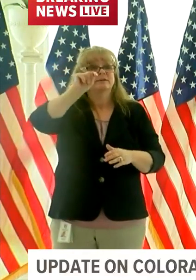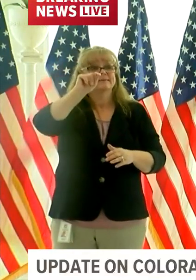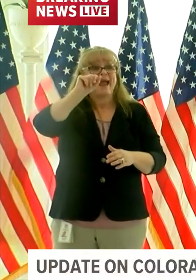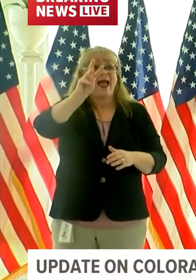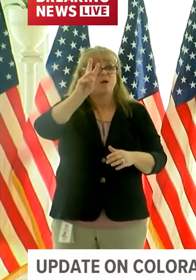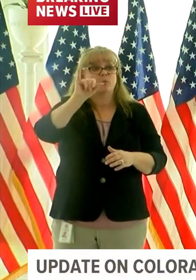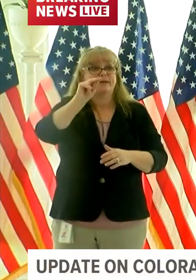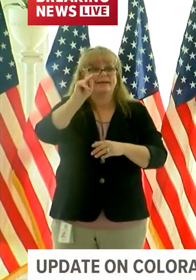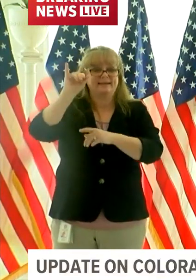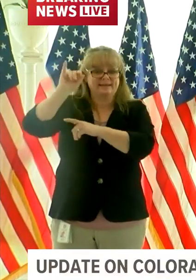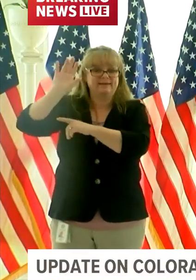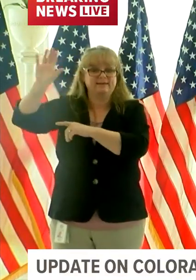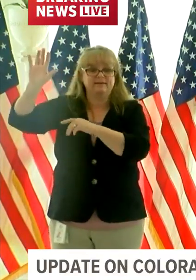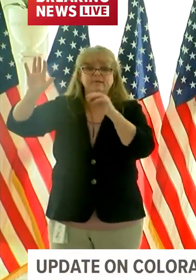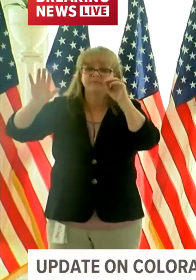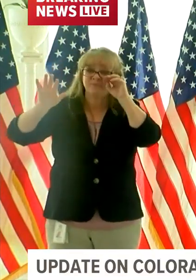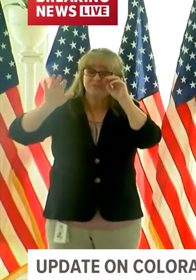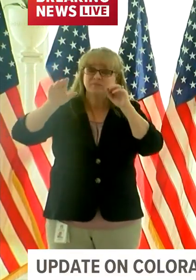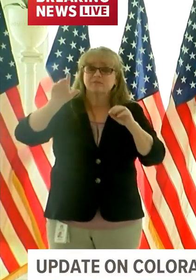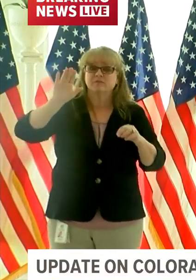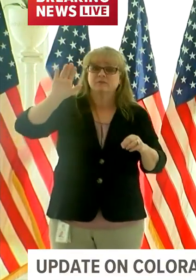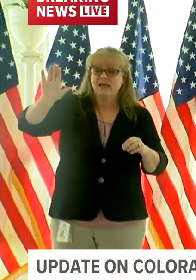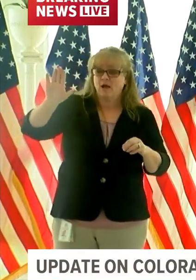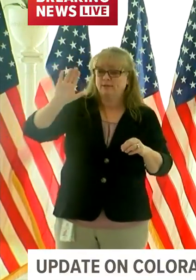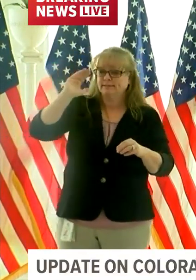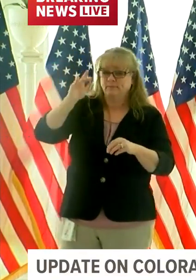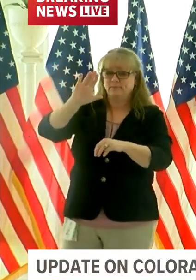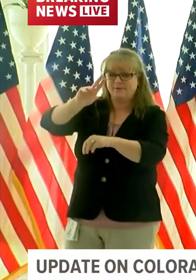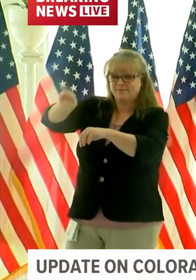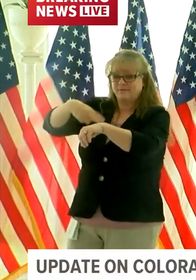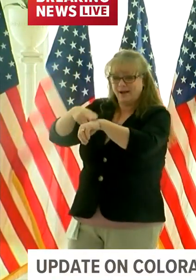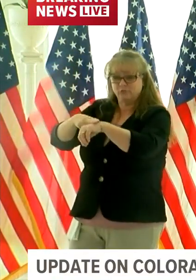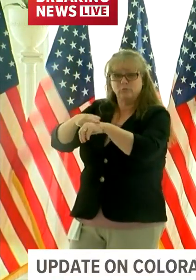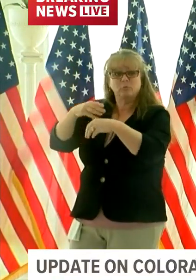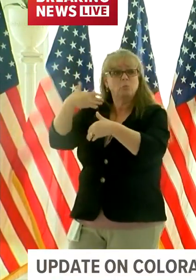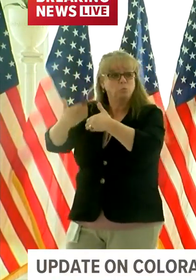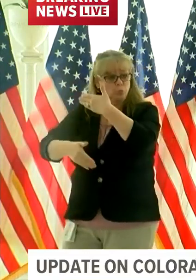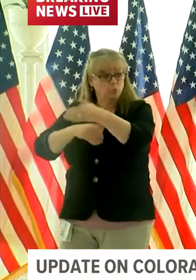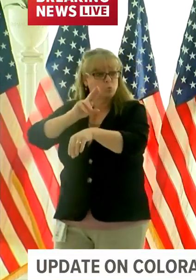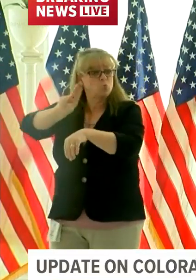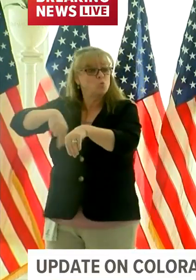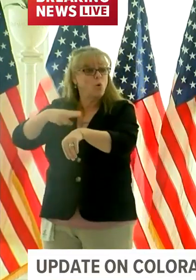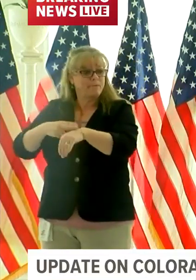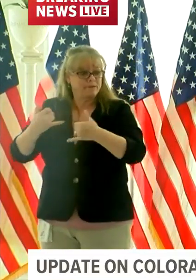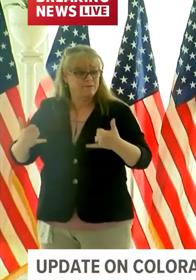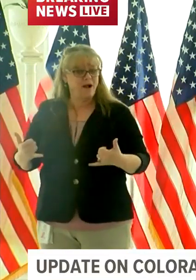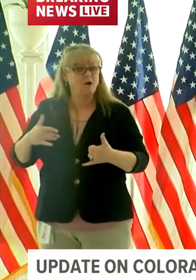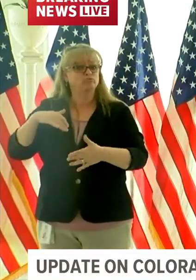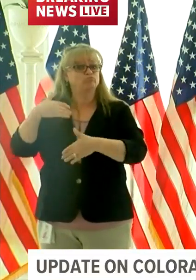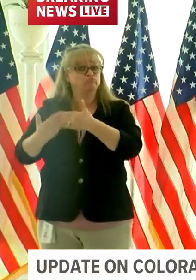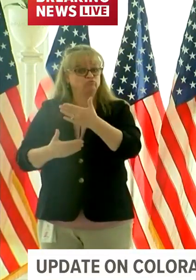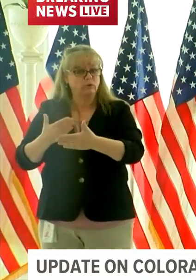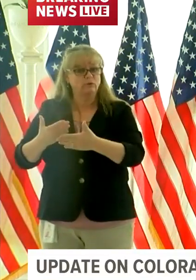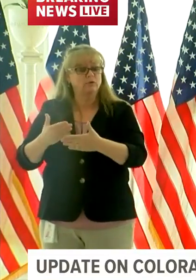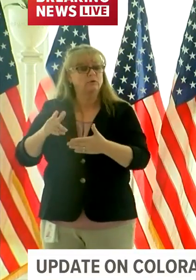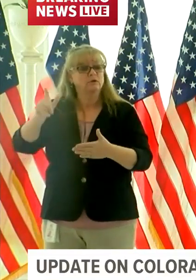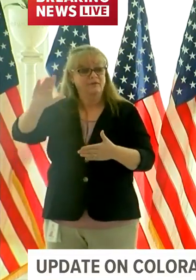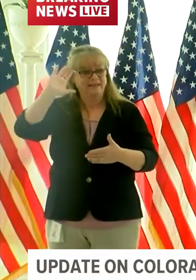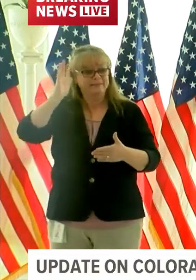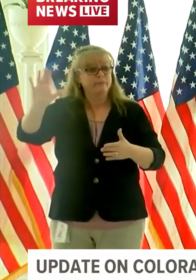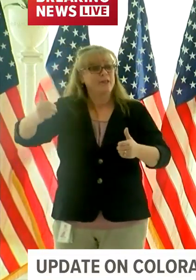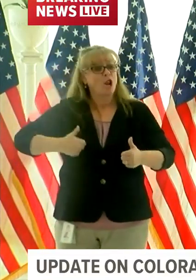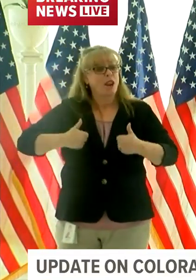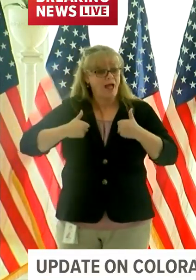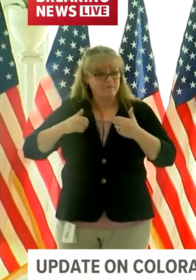something closer to their normal way of life. They've been very successful at, of course, testing, but then